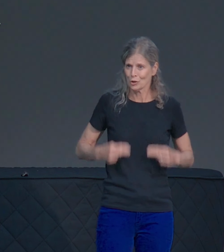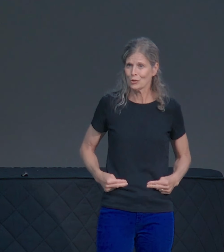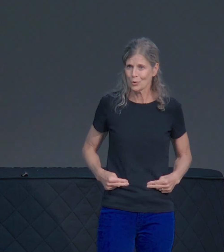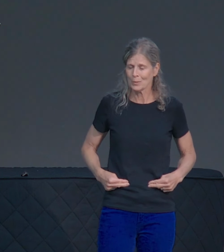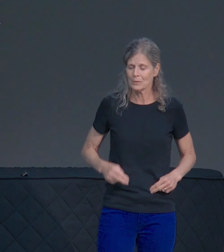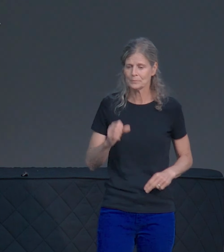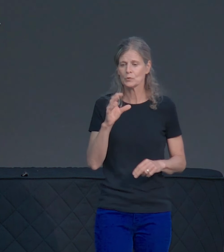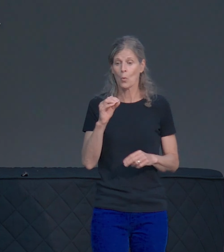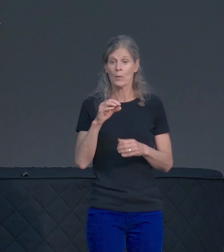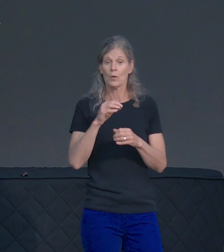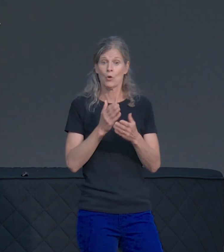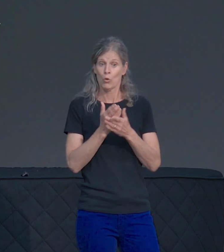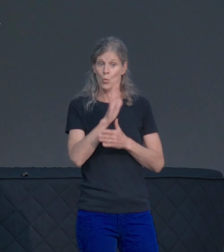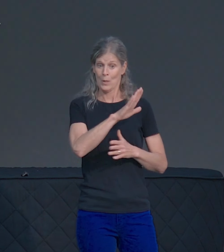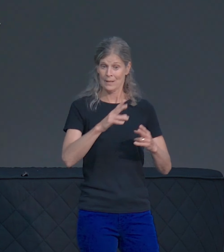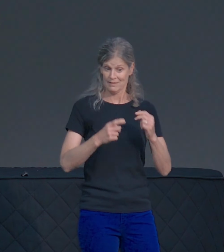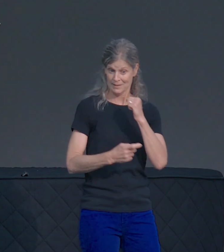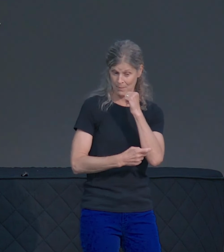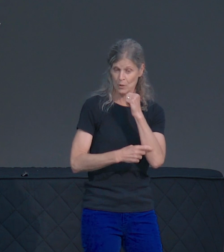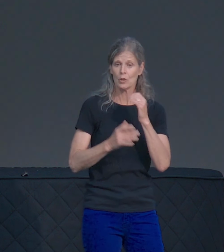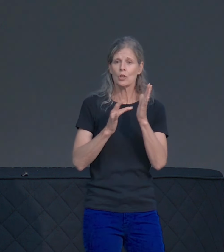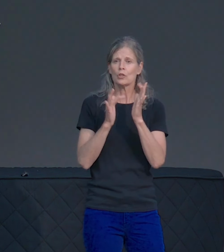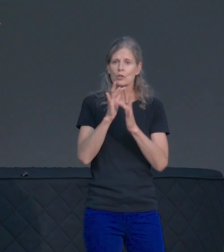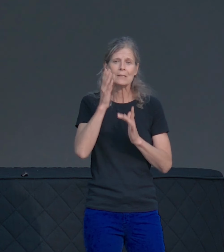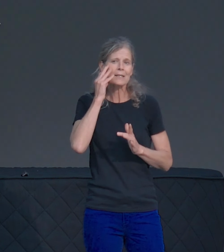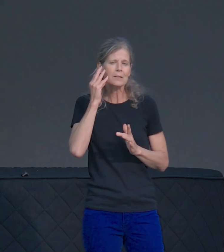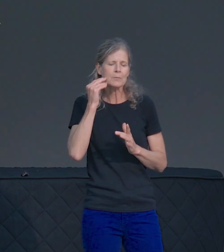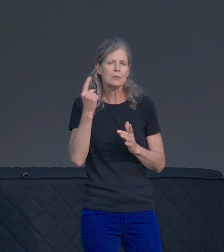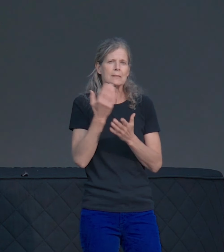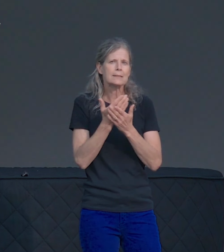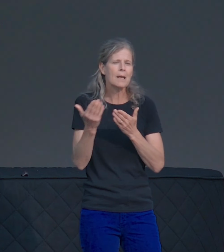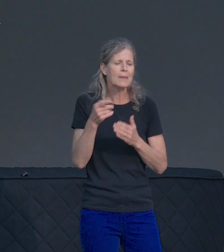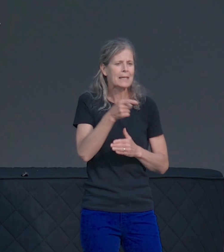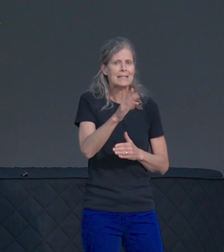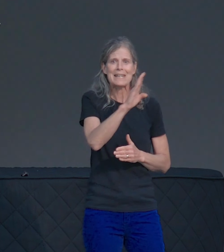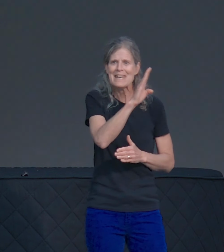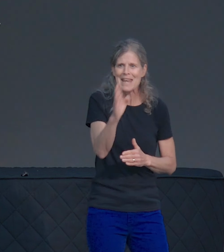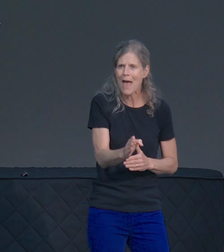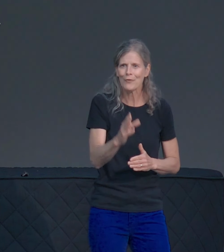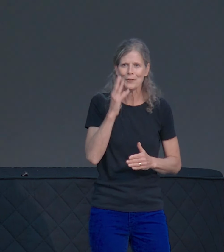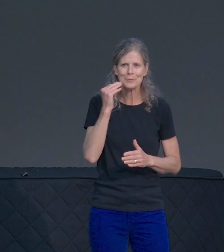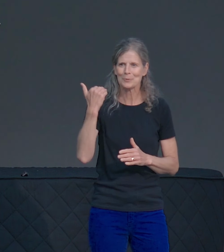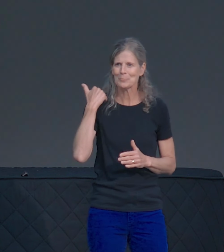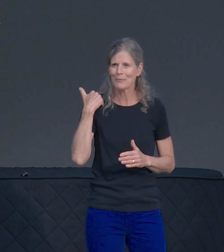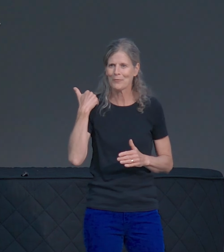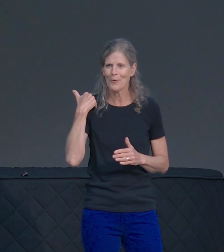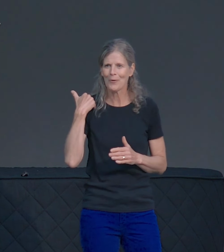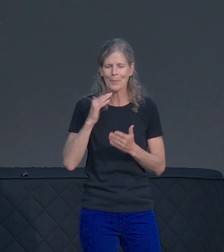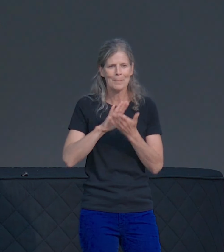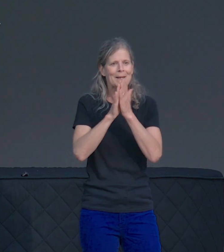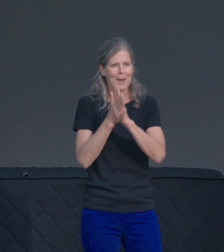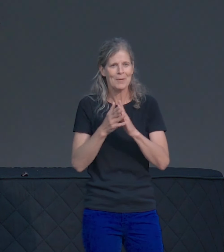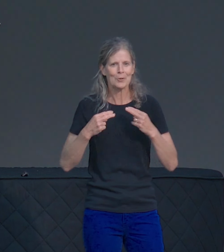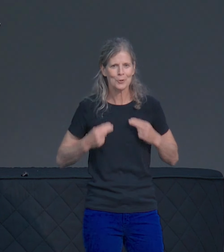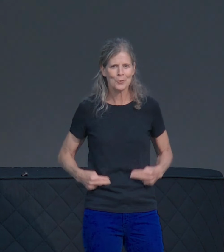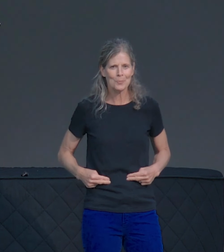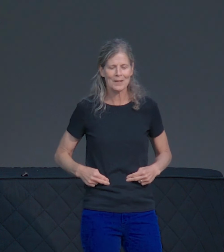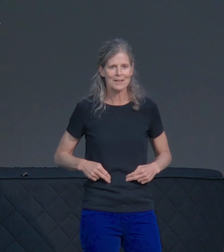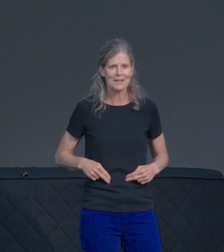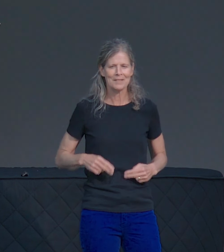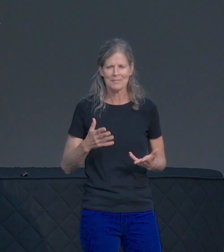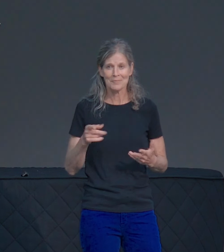In fact, in his temptation, Jesus is experiencing something he's never had to experience before becoming a human.